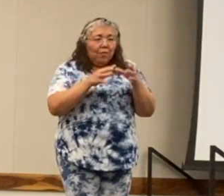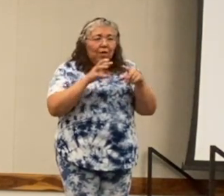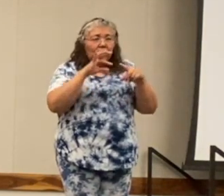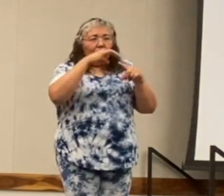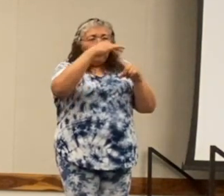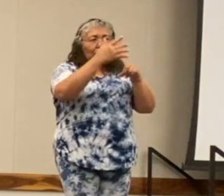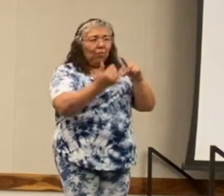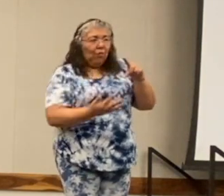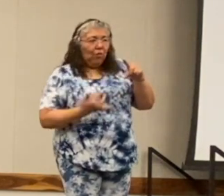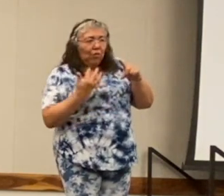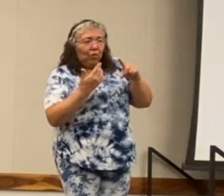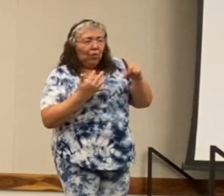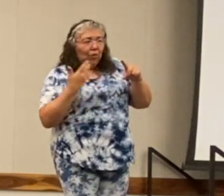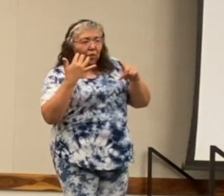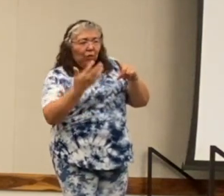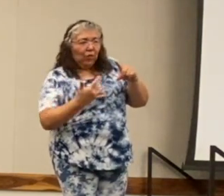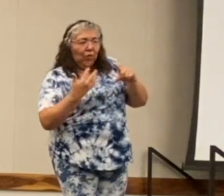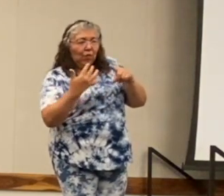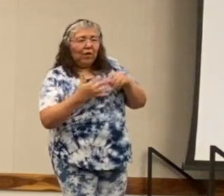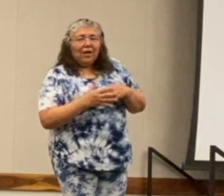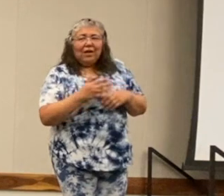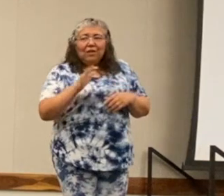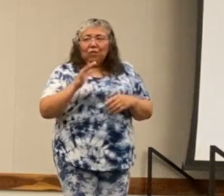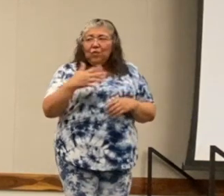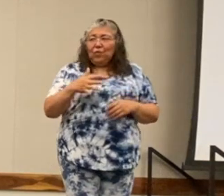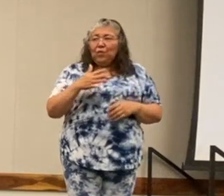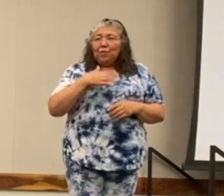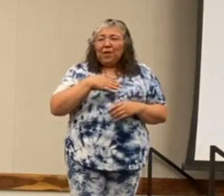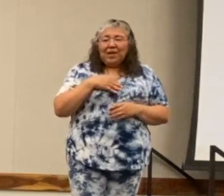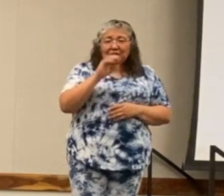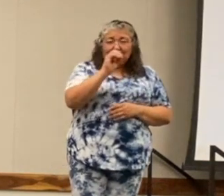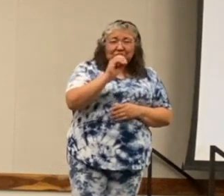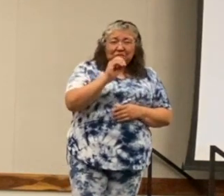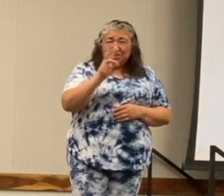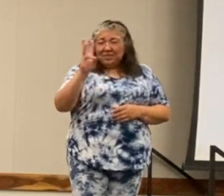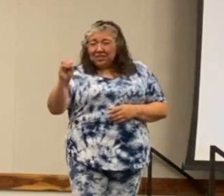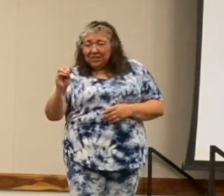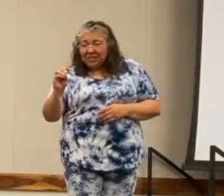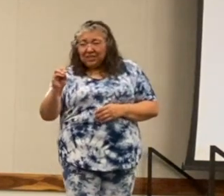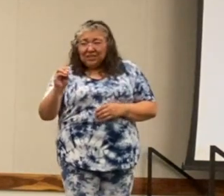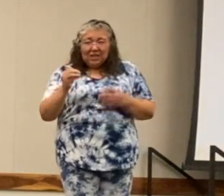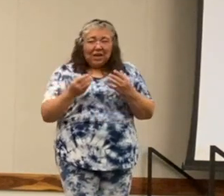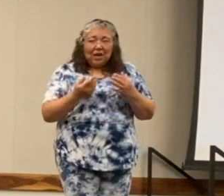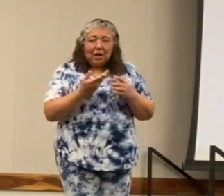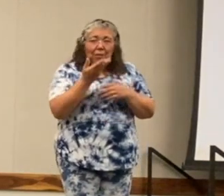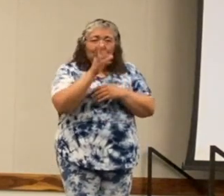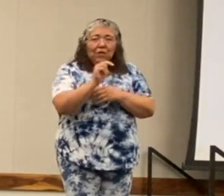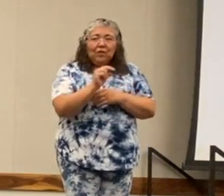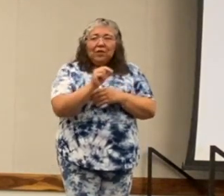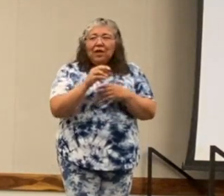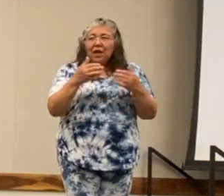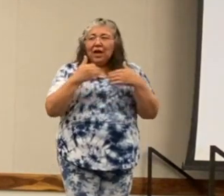was in awe. And I was like, man, mine's like, you know, 0 to 60 burnt. That's how it is, right? These guys had like a rotisserie